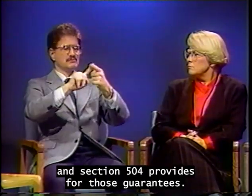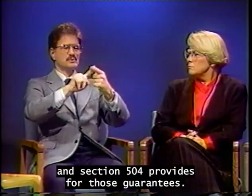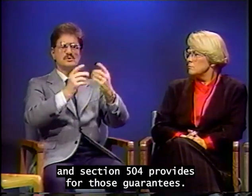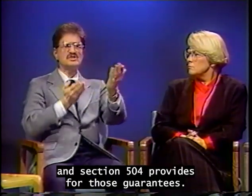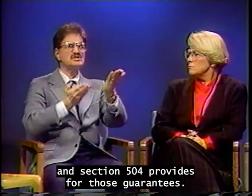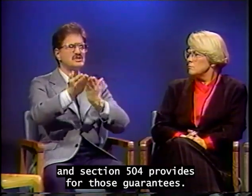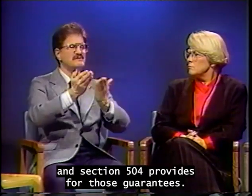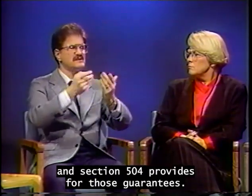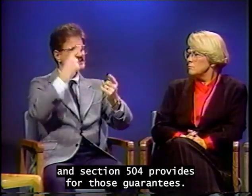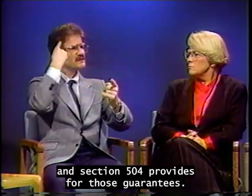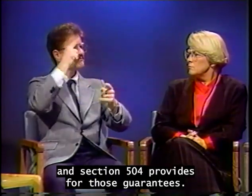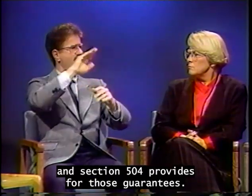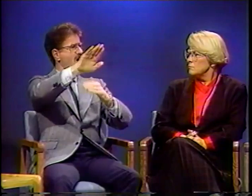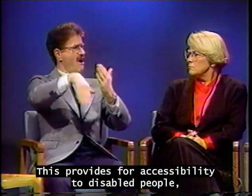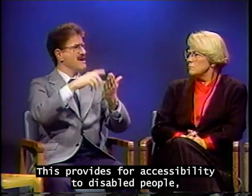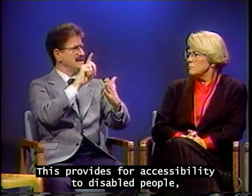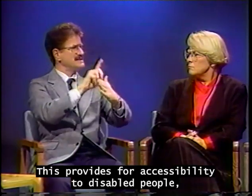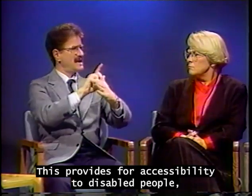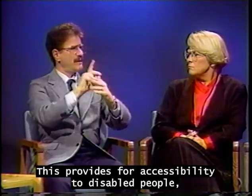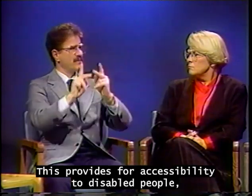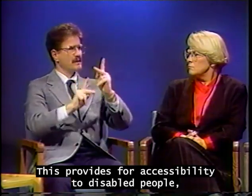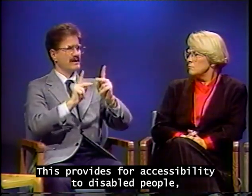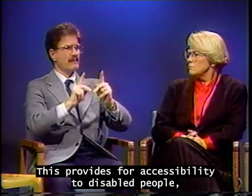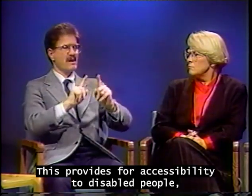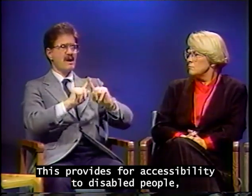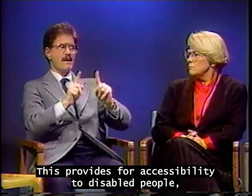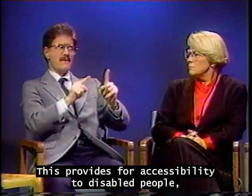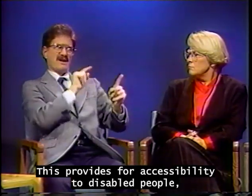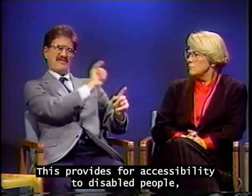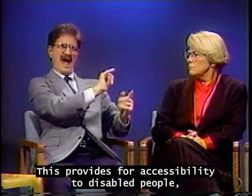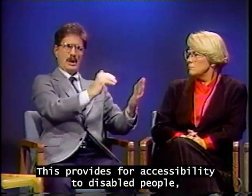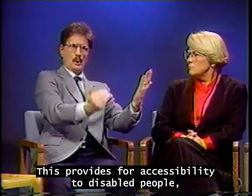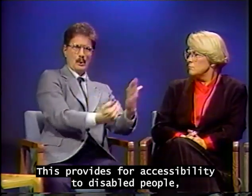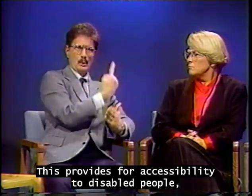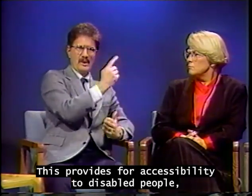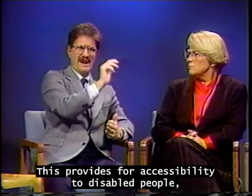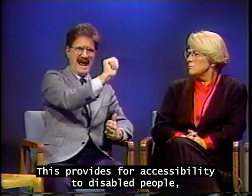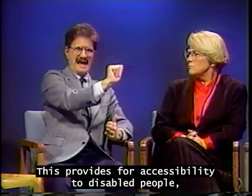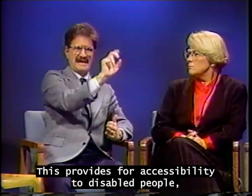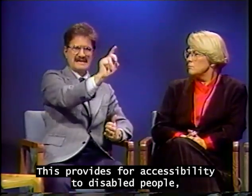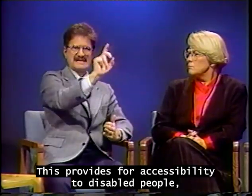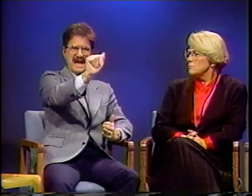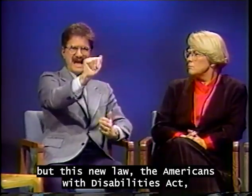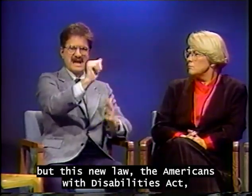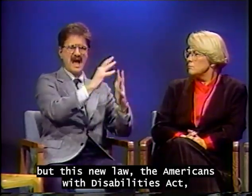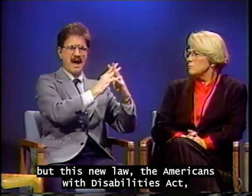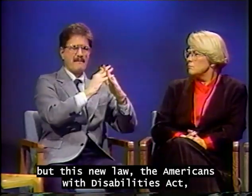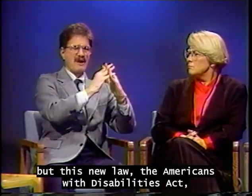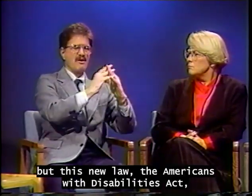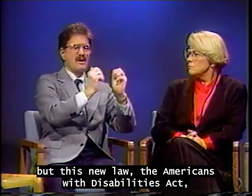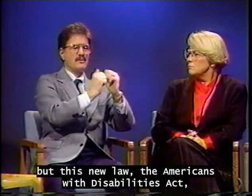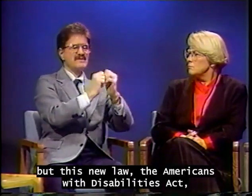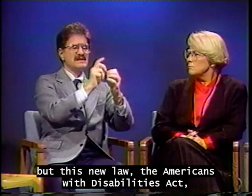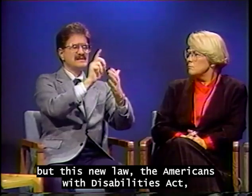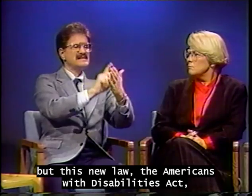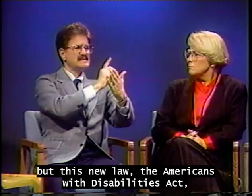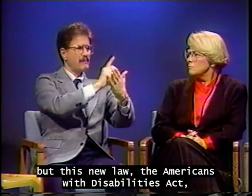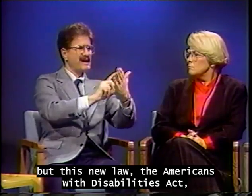those guarantees. This provides for accessibility to disabled people. But this new law, the Americans with Disability